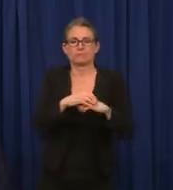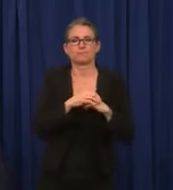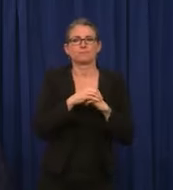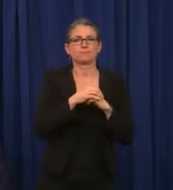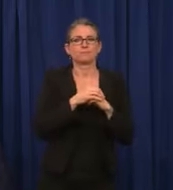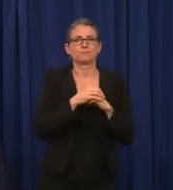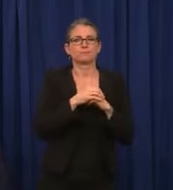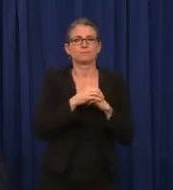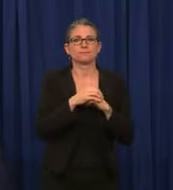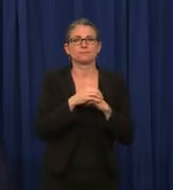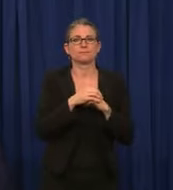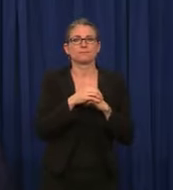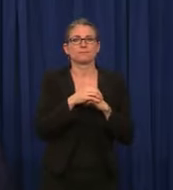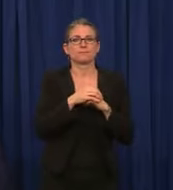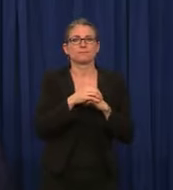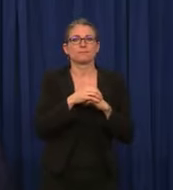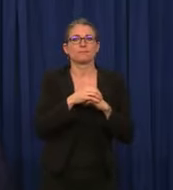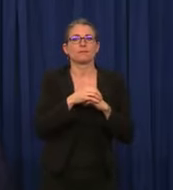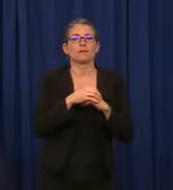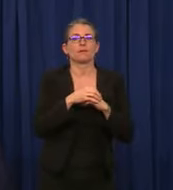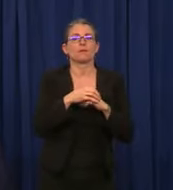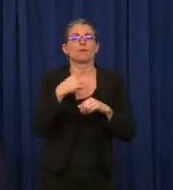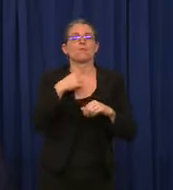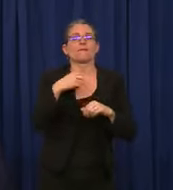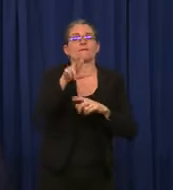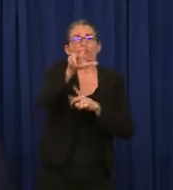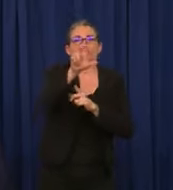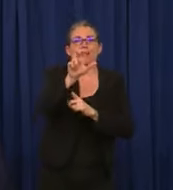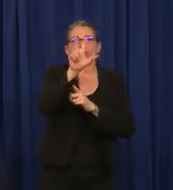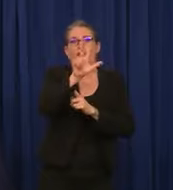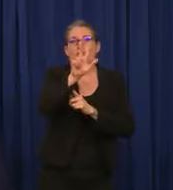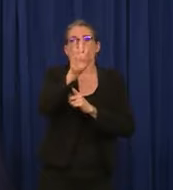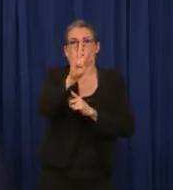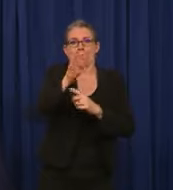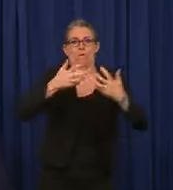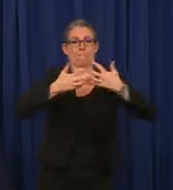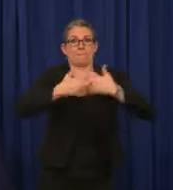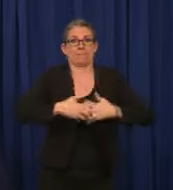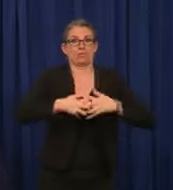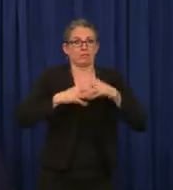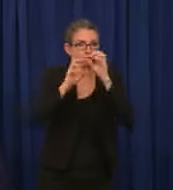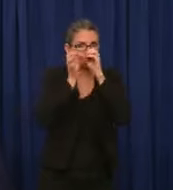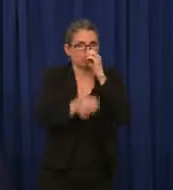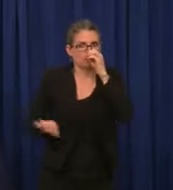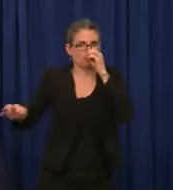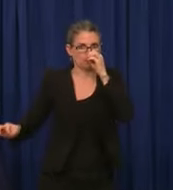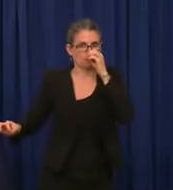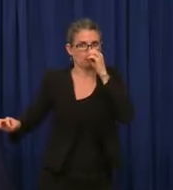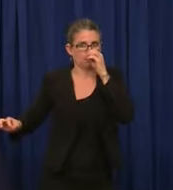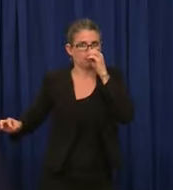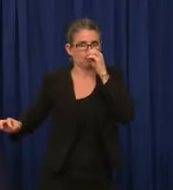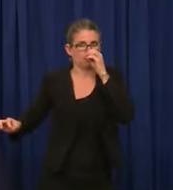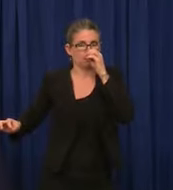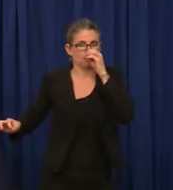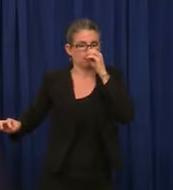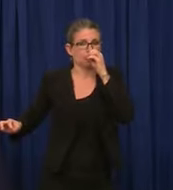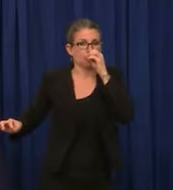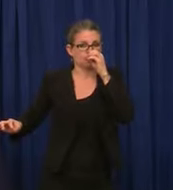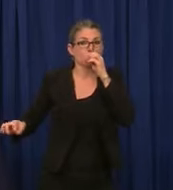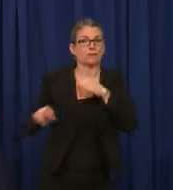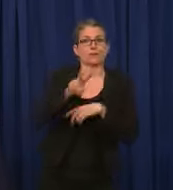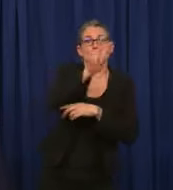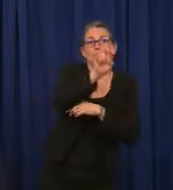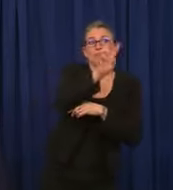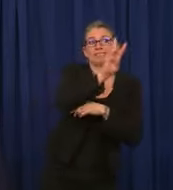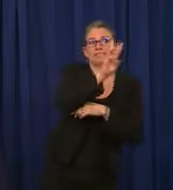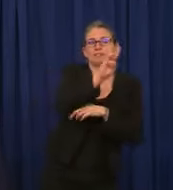approximately 334 ventilators across the state, of which 266 are